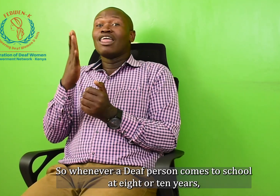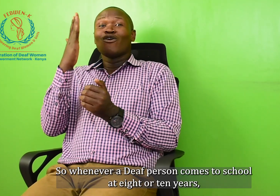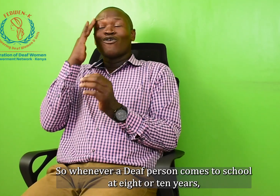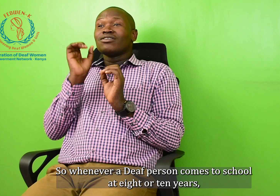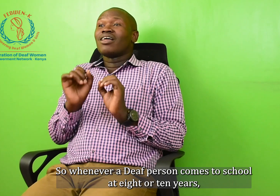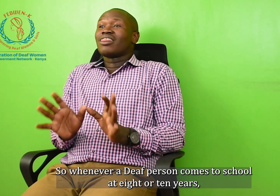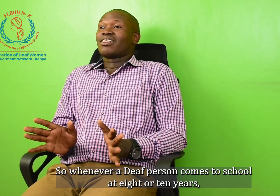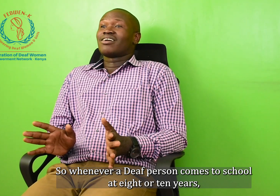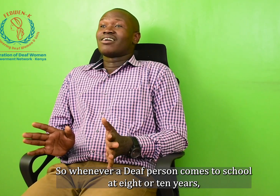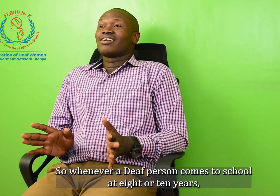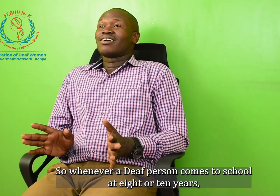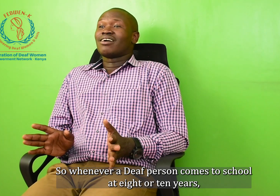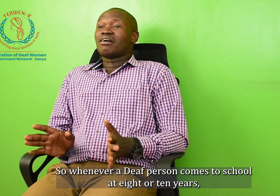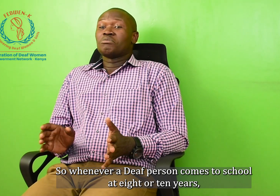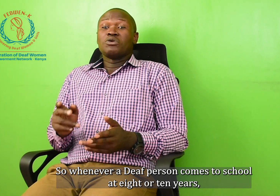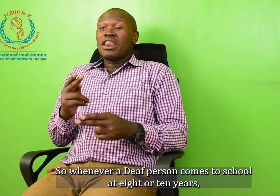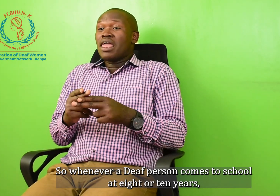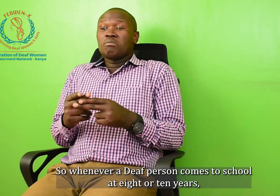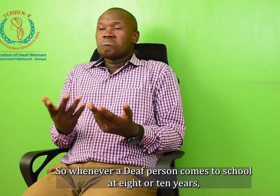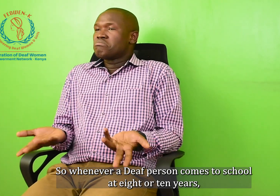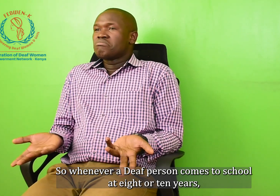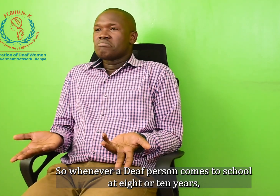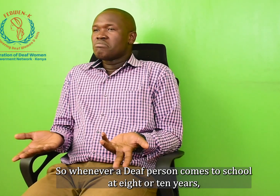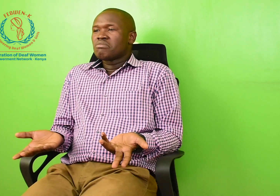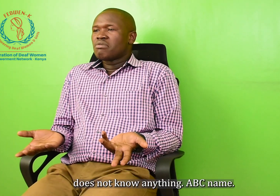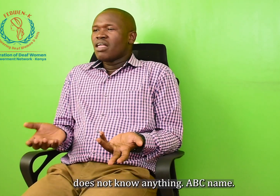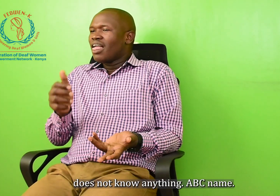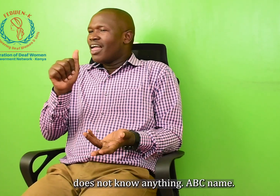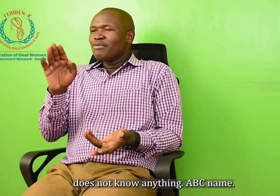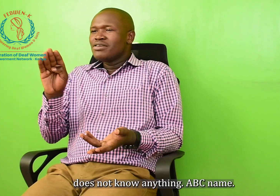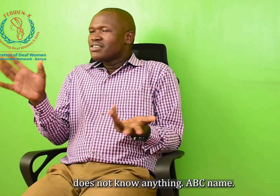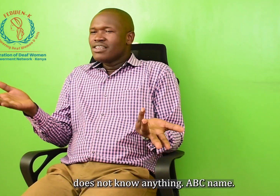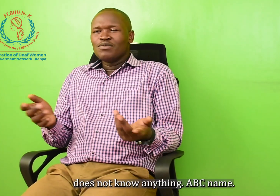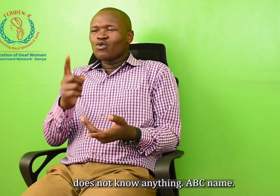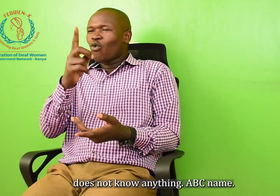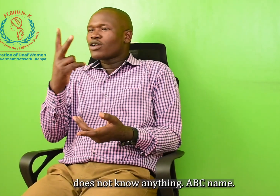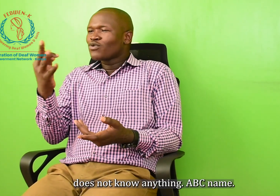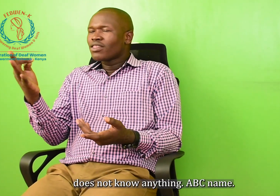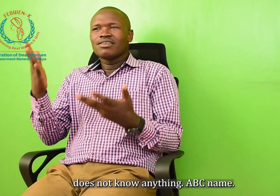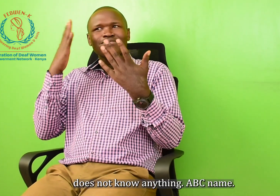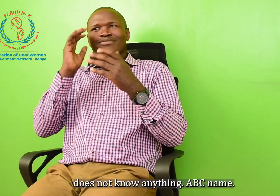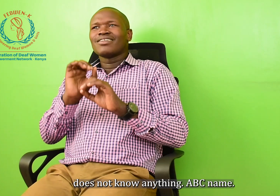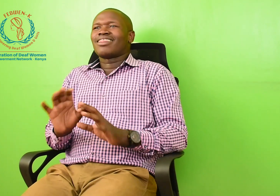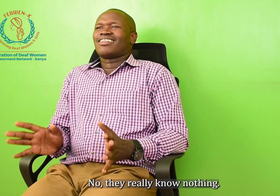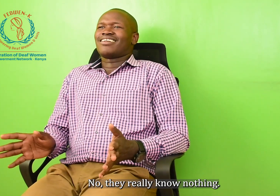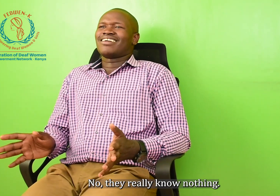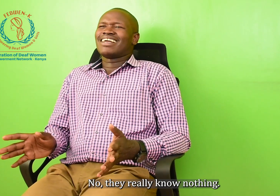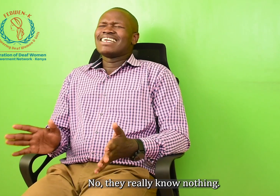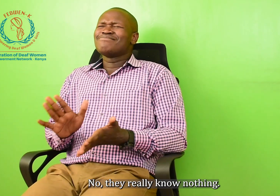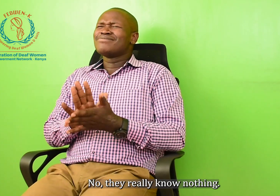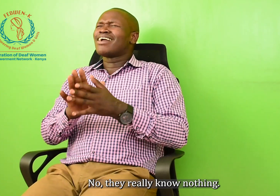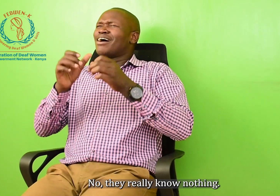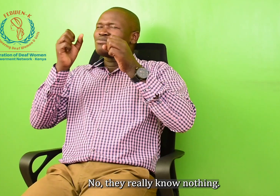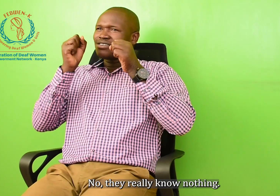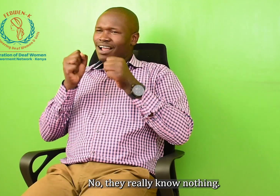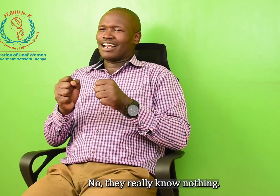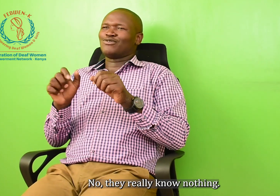comes to school at 8 or 10 years, does not know anything, ABC, name, no, they really know nothing.